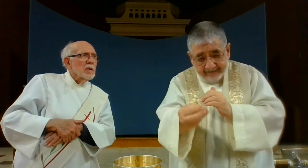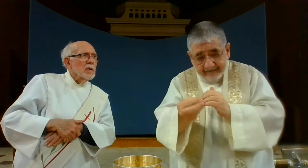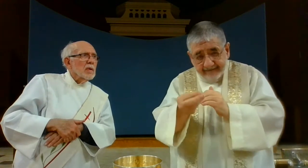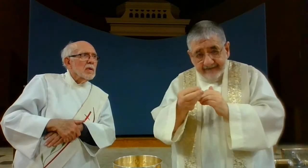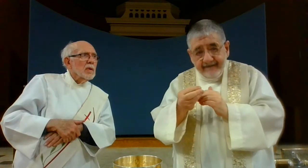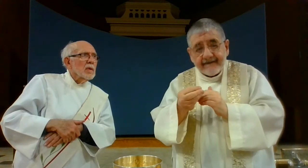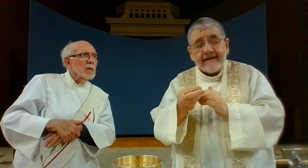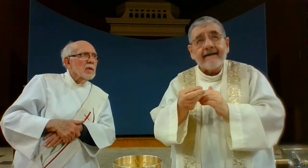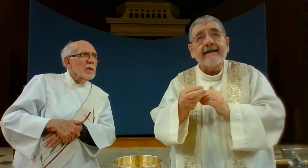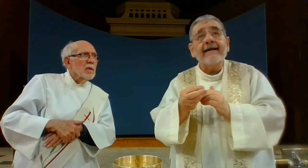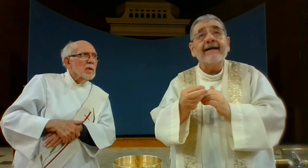thanks,